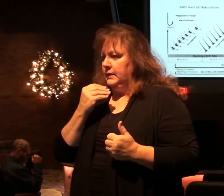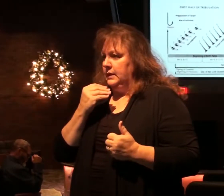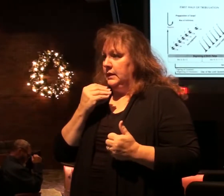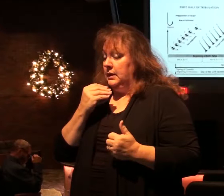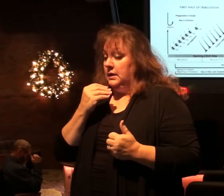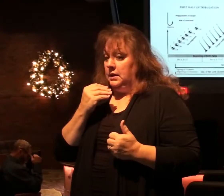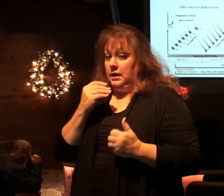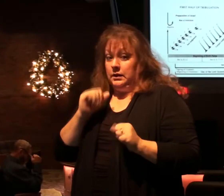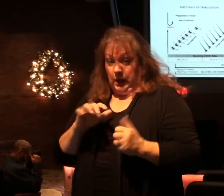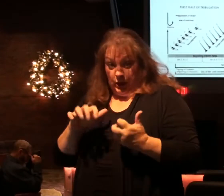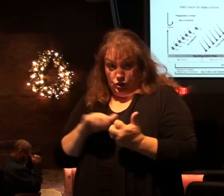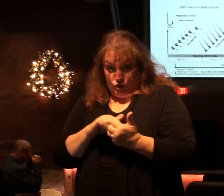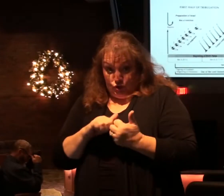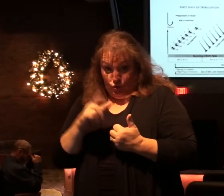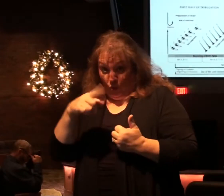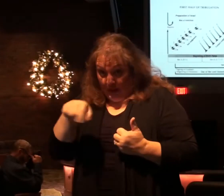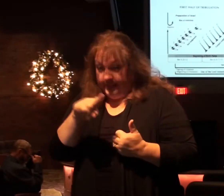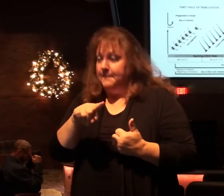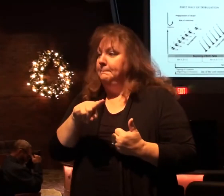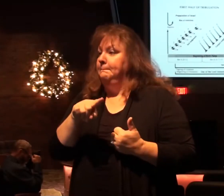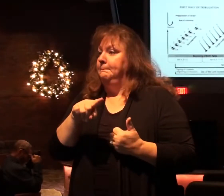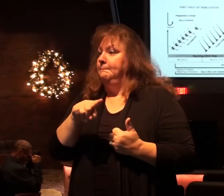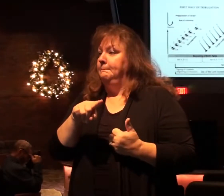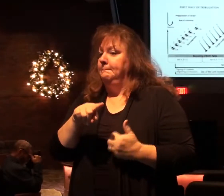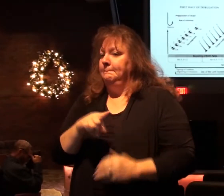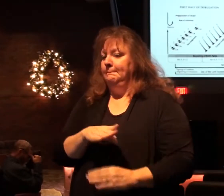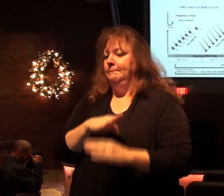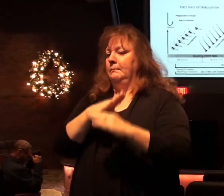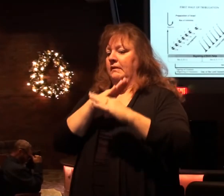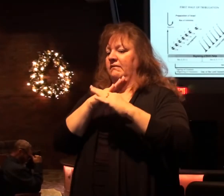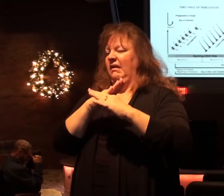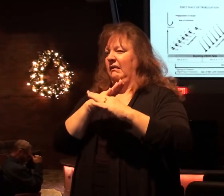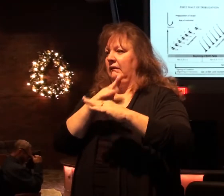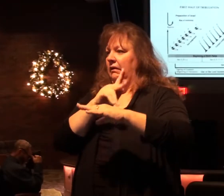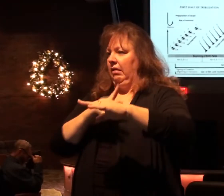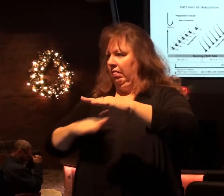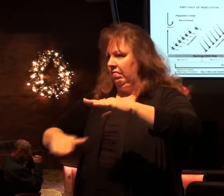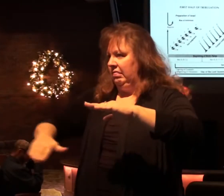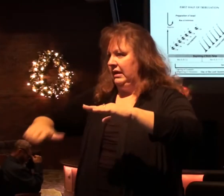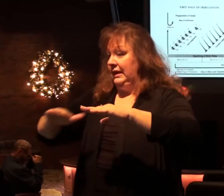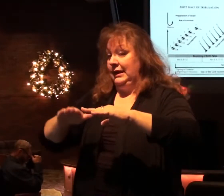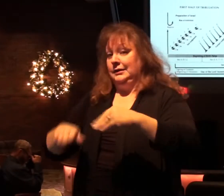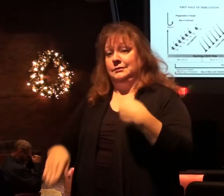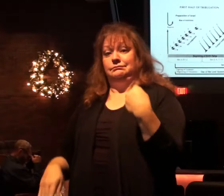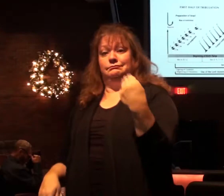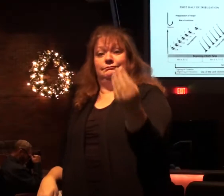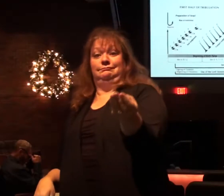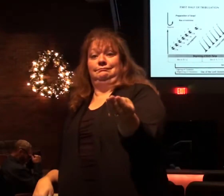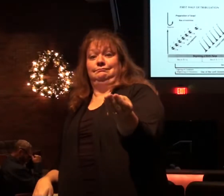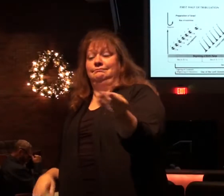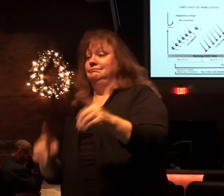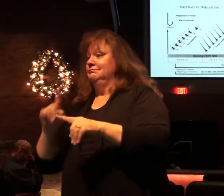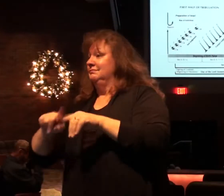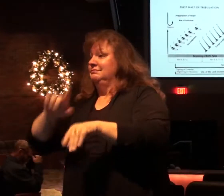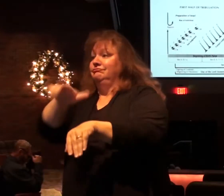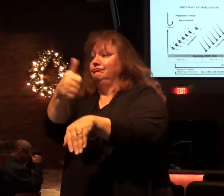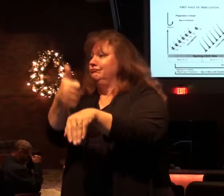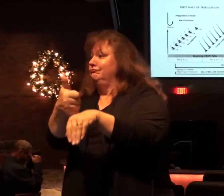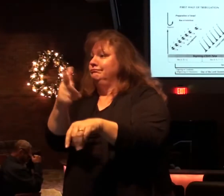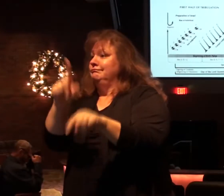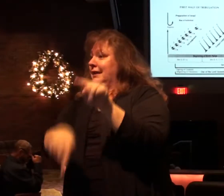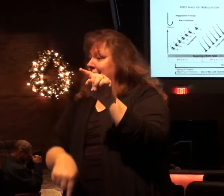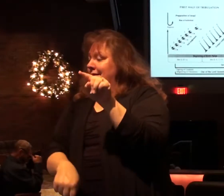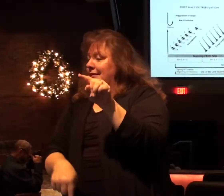Because if he could do that, he could prevent the kingdom promised to the nation Israel from being established.